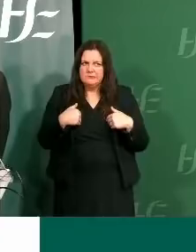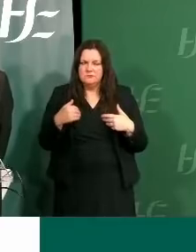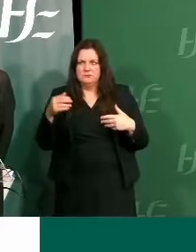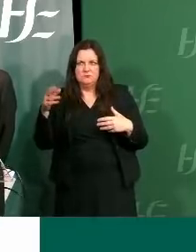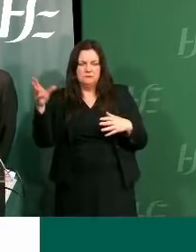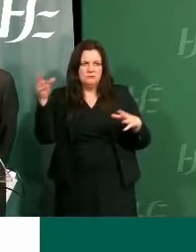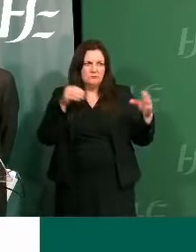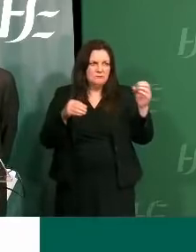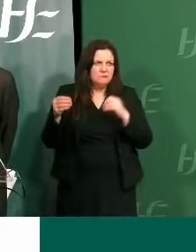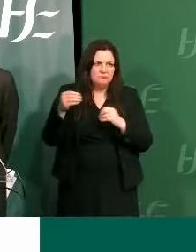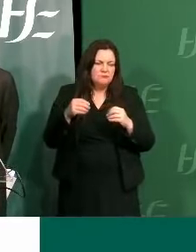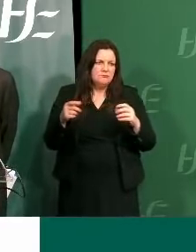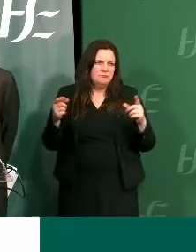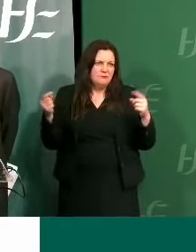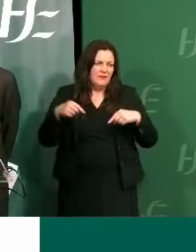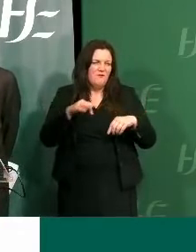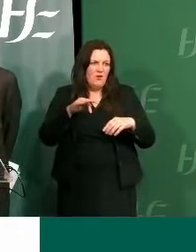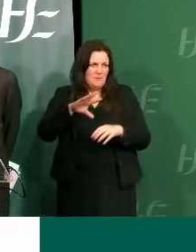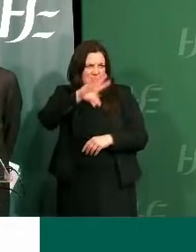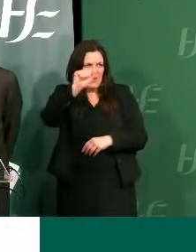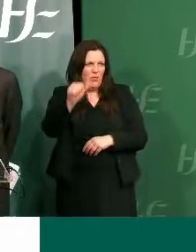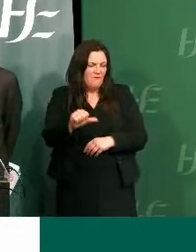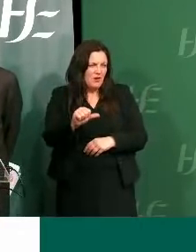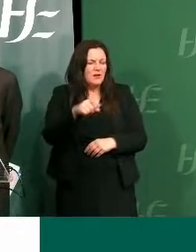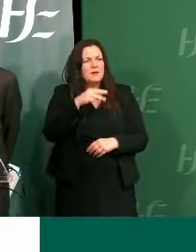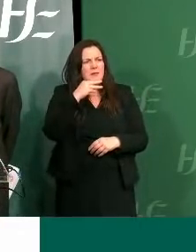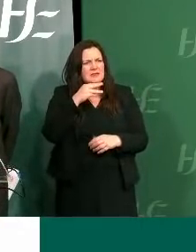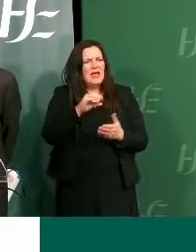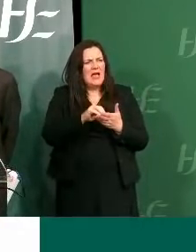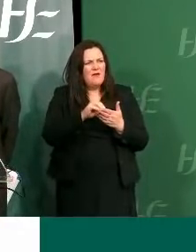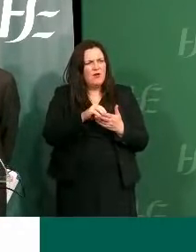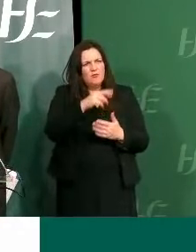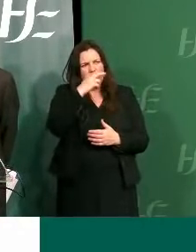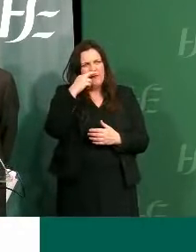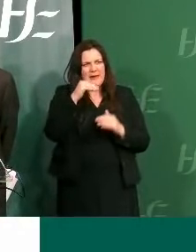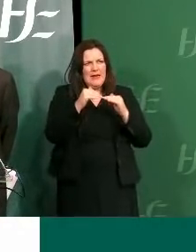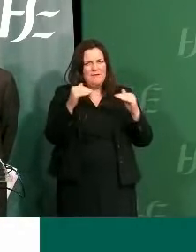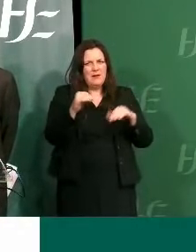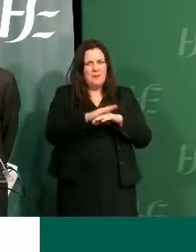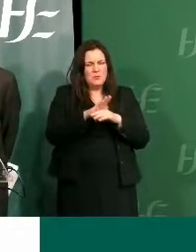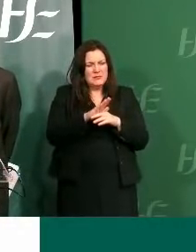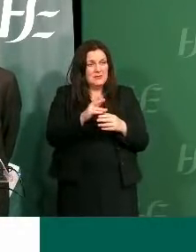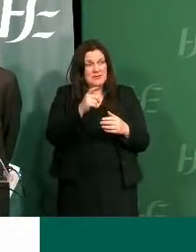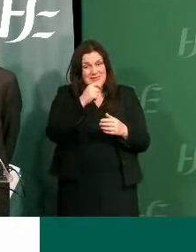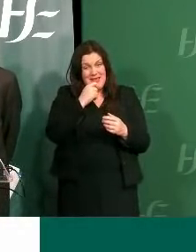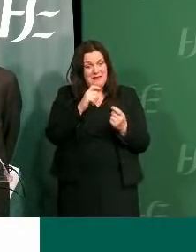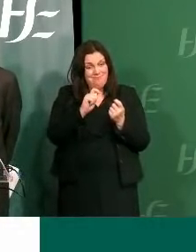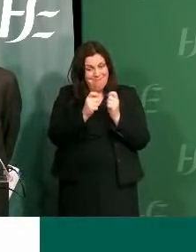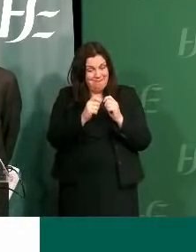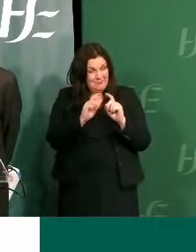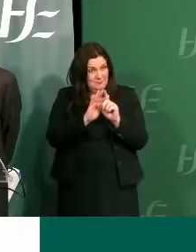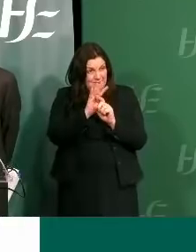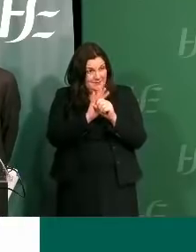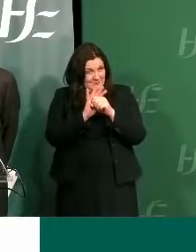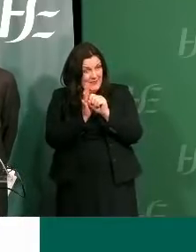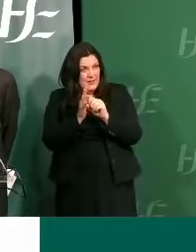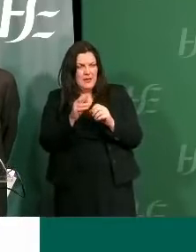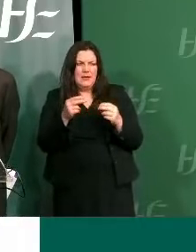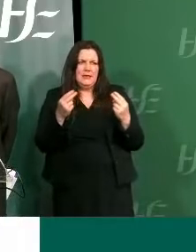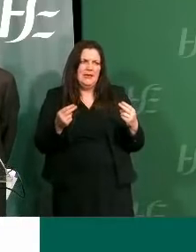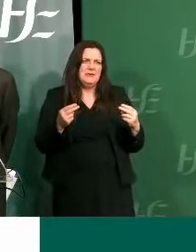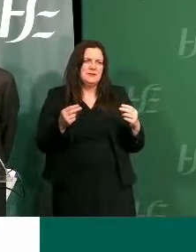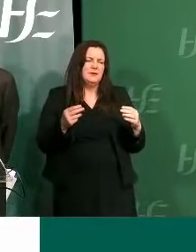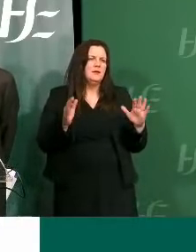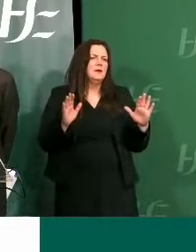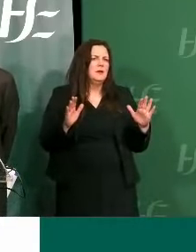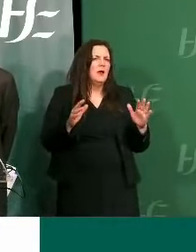impact of this variant on naturally acquired immunity at red level, because only those mutations do suggest reduced protection from natural immunity,